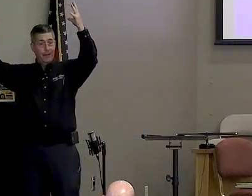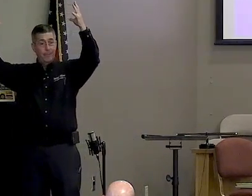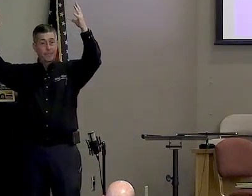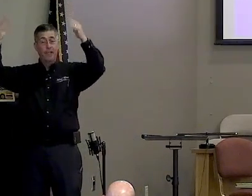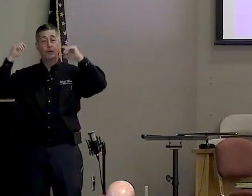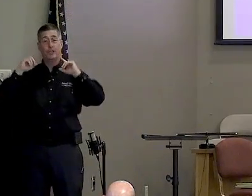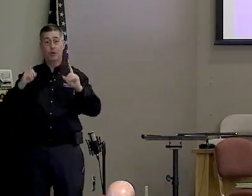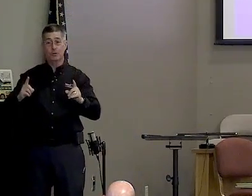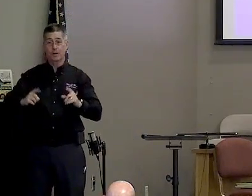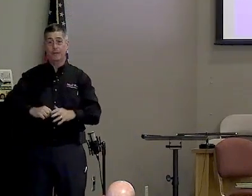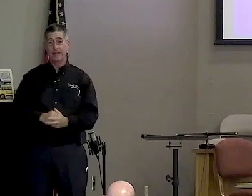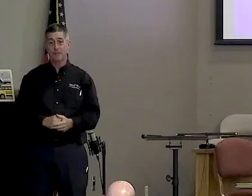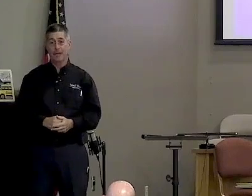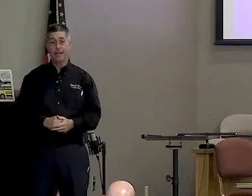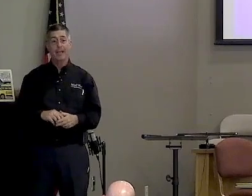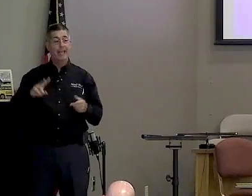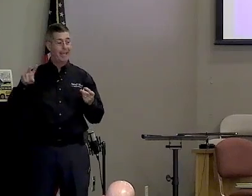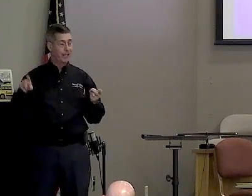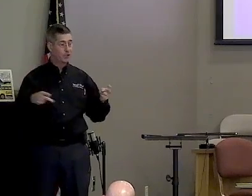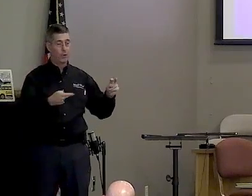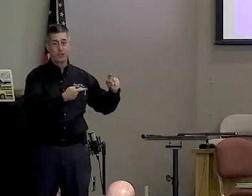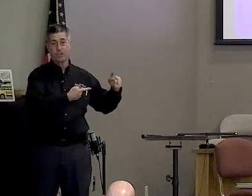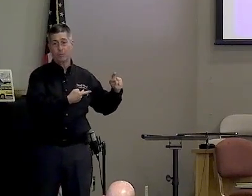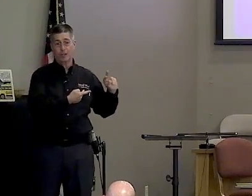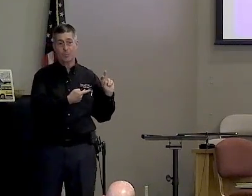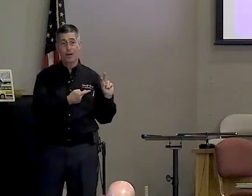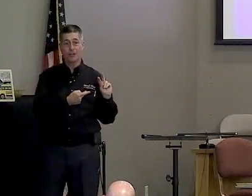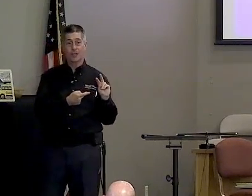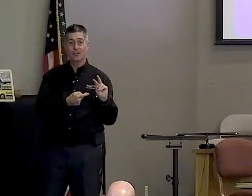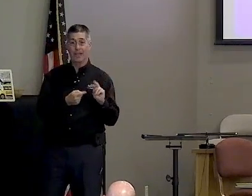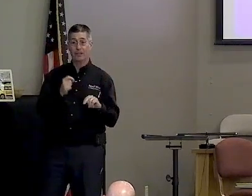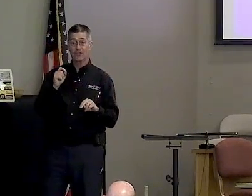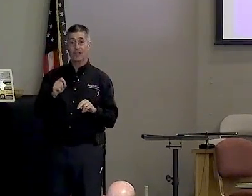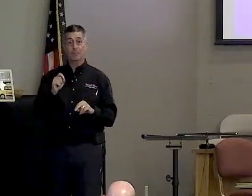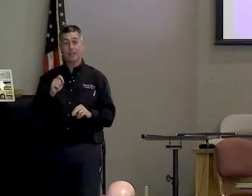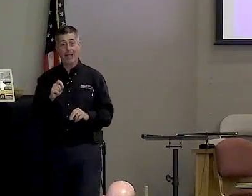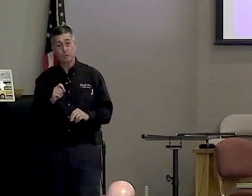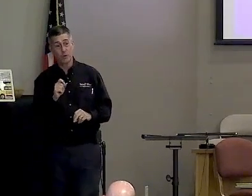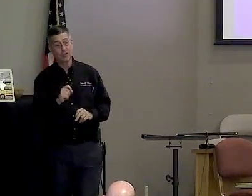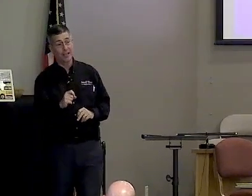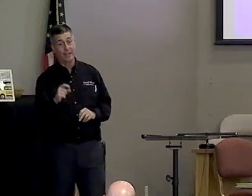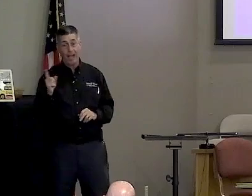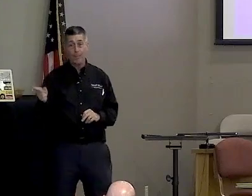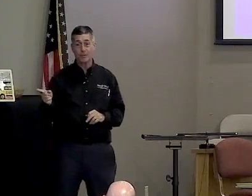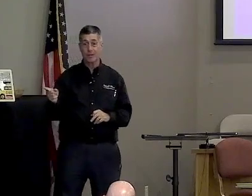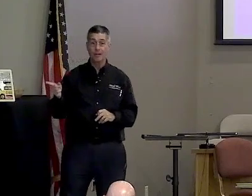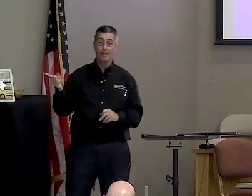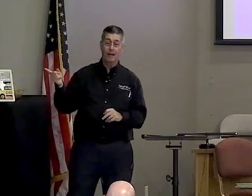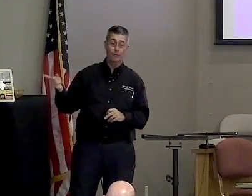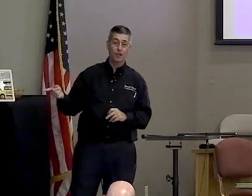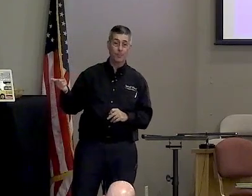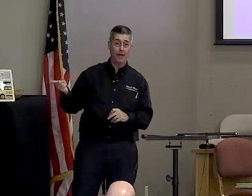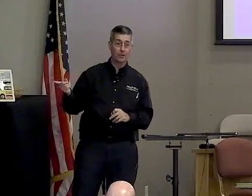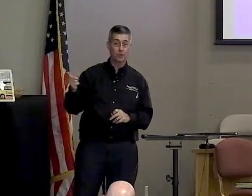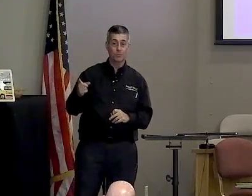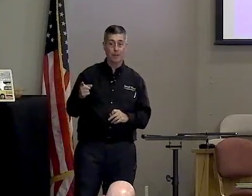If we don't do it effectively, it gets switched somewhere in the process. And sometimes we say the opposite of what the pastor was planning,